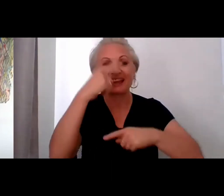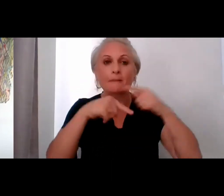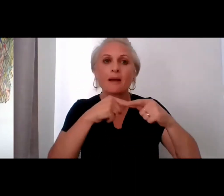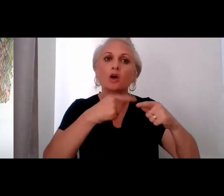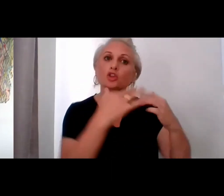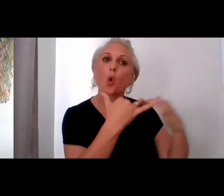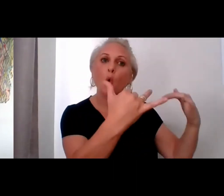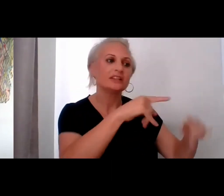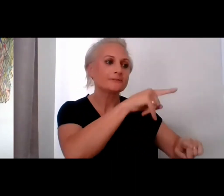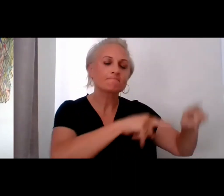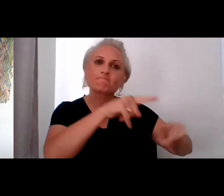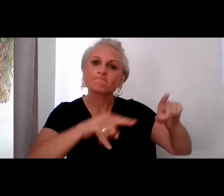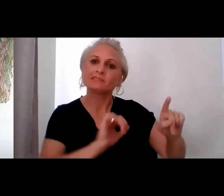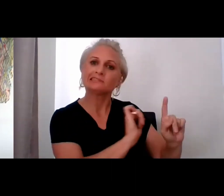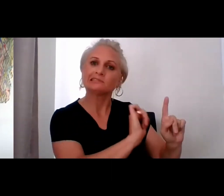staff.